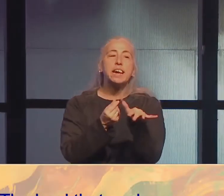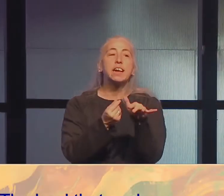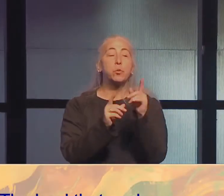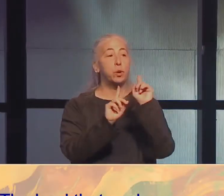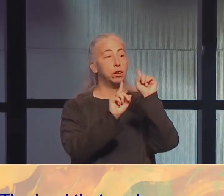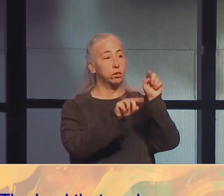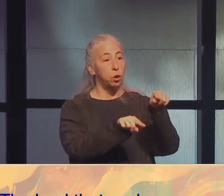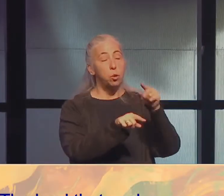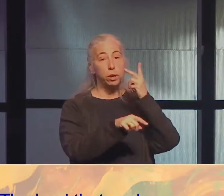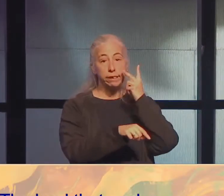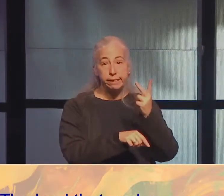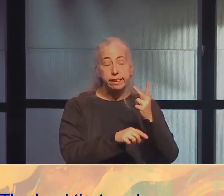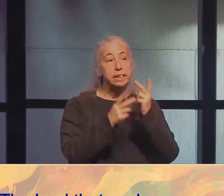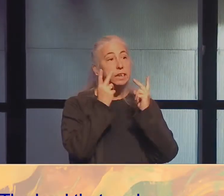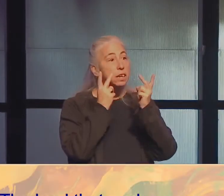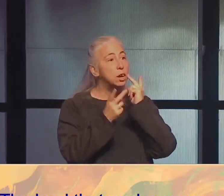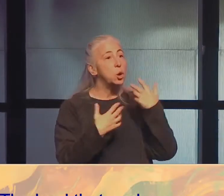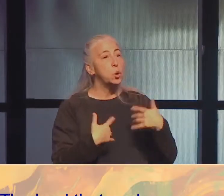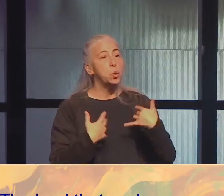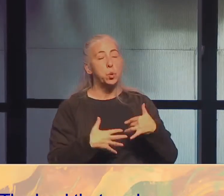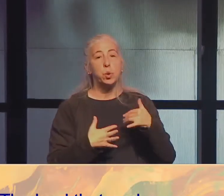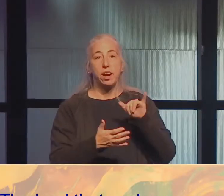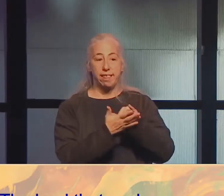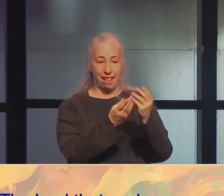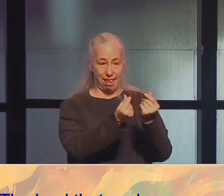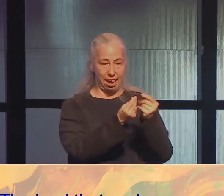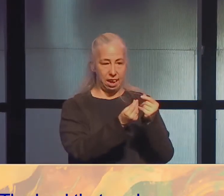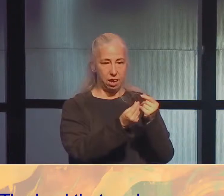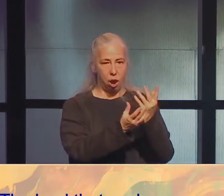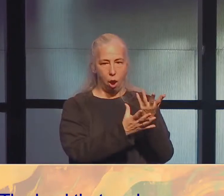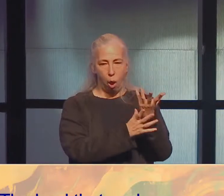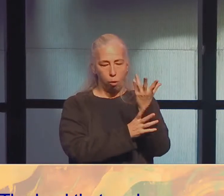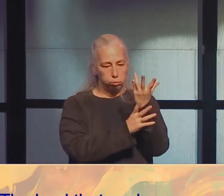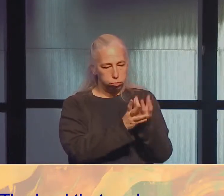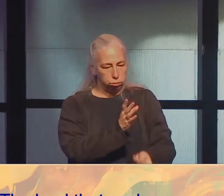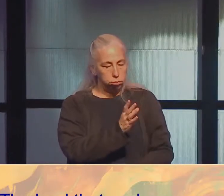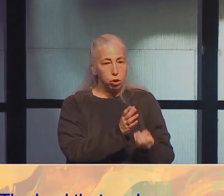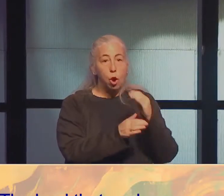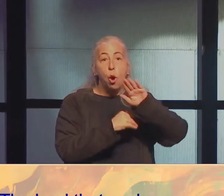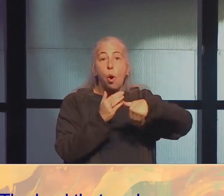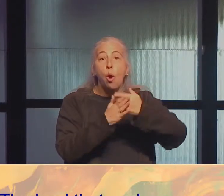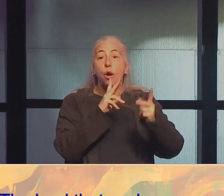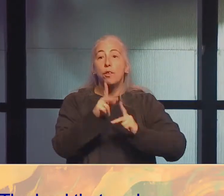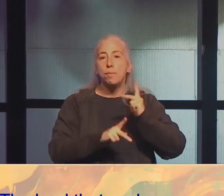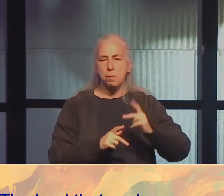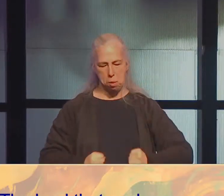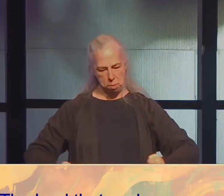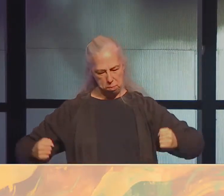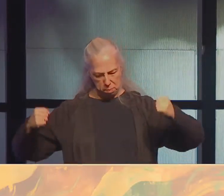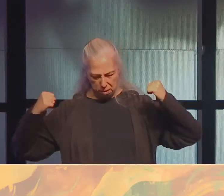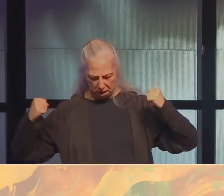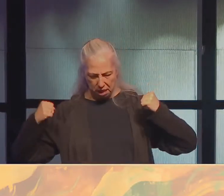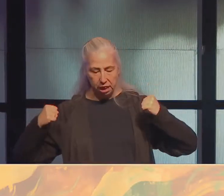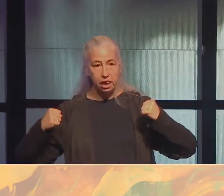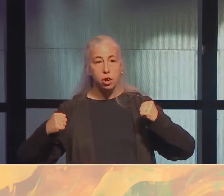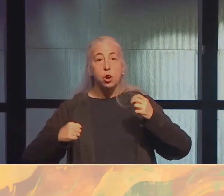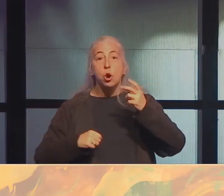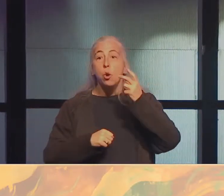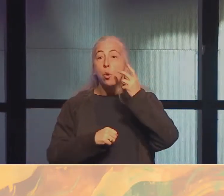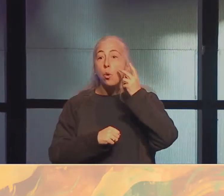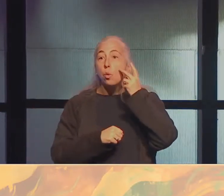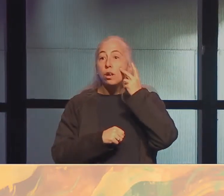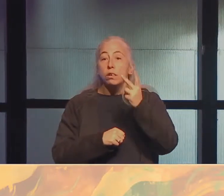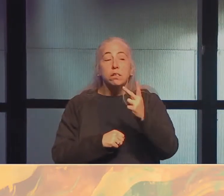gone through as spies is a land that devours its inhabitants. All the people that we saw in it are great size. We saw the Nephilim